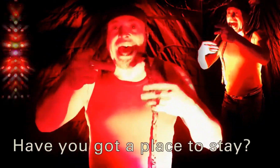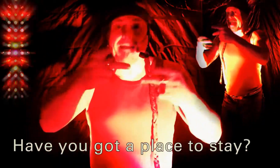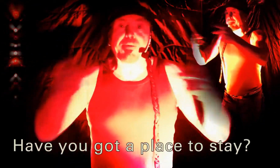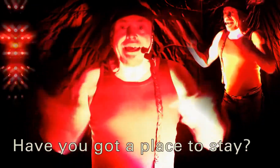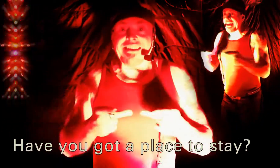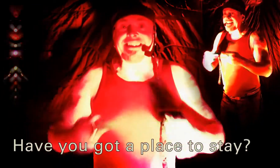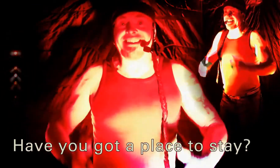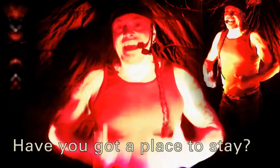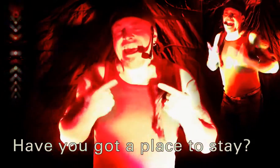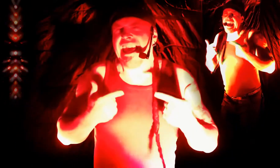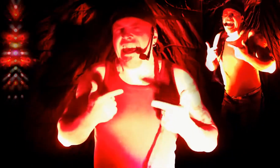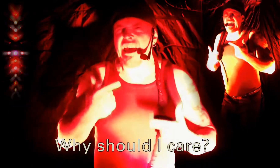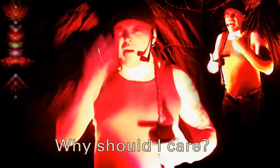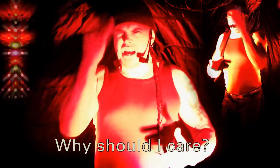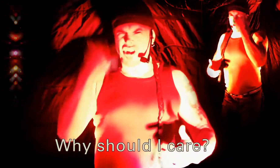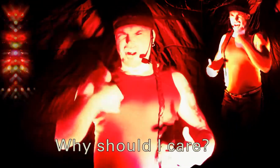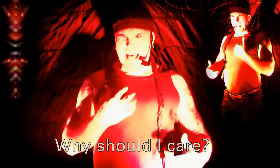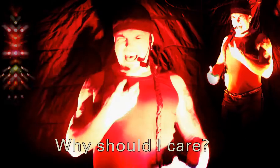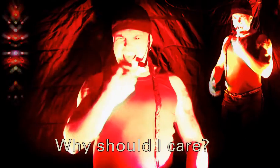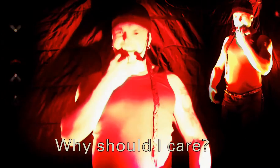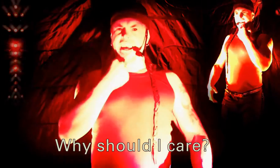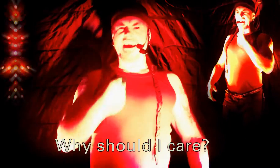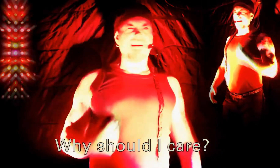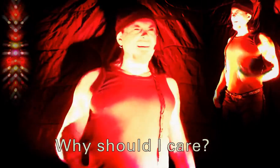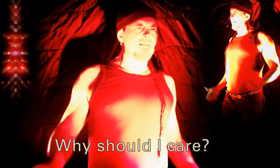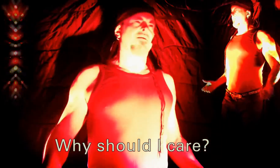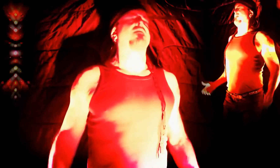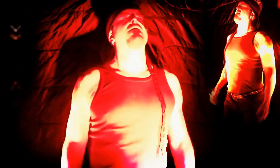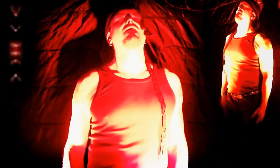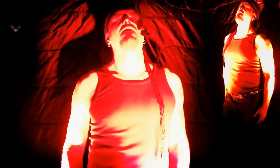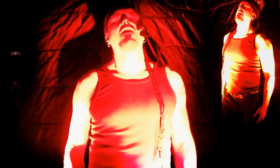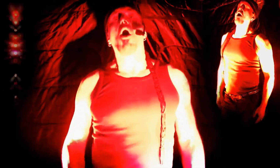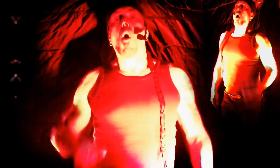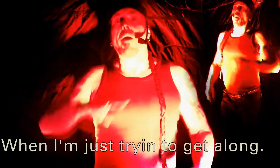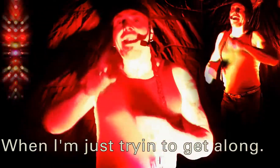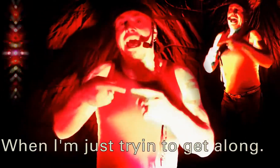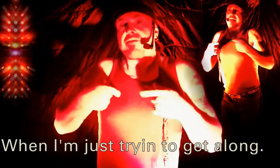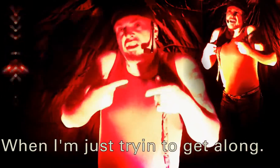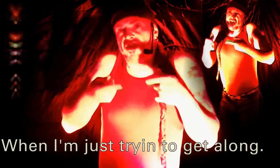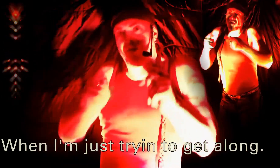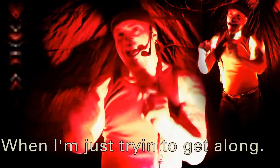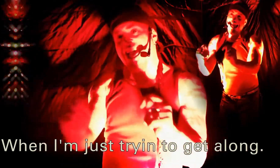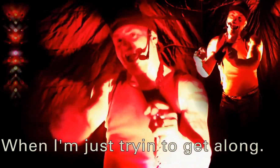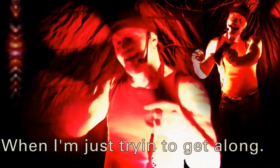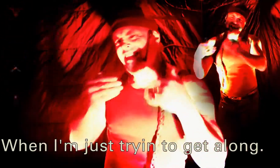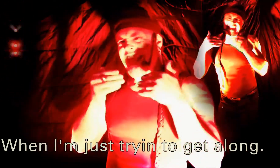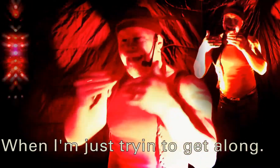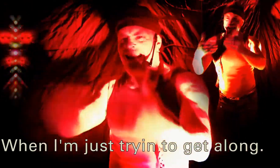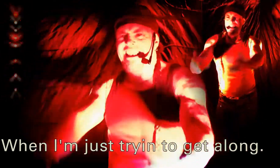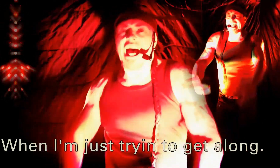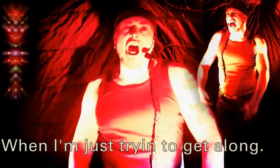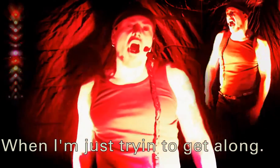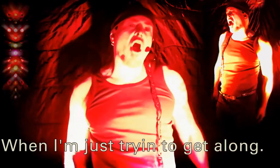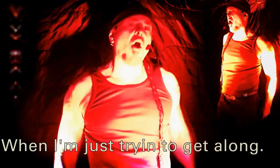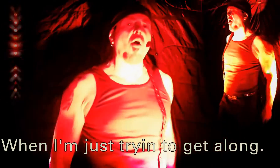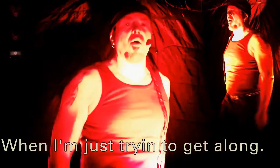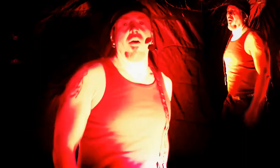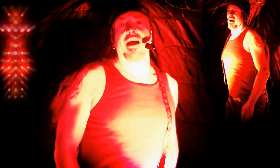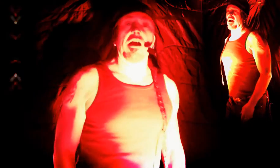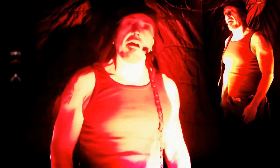Have you got a place to stay? Why should I care when I'm just trying to get